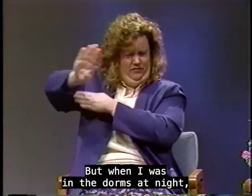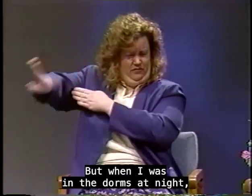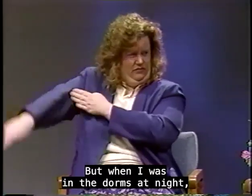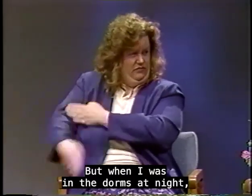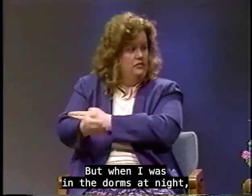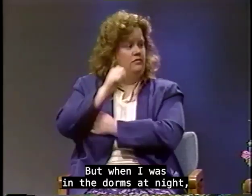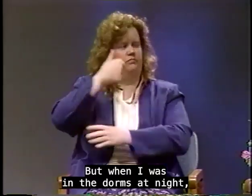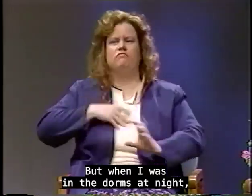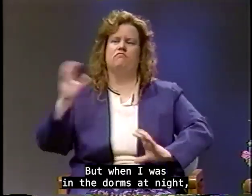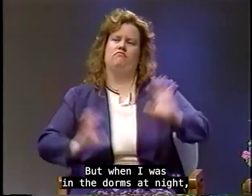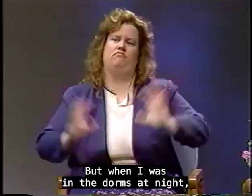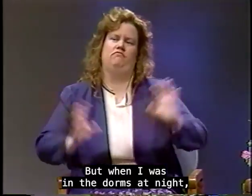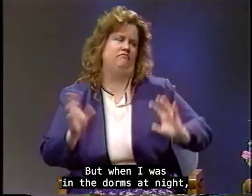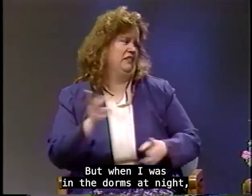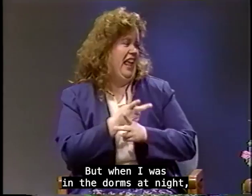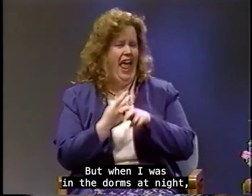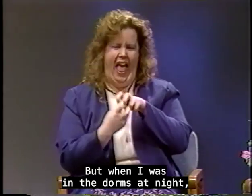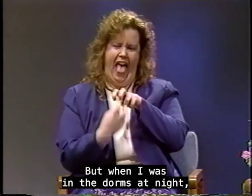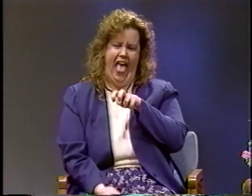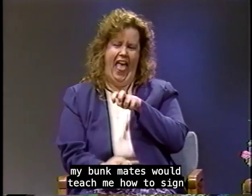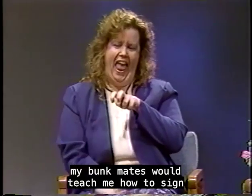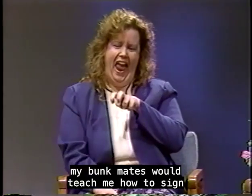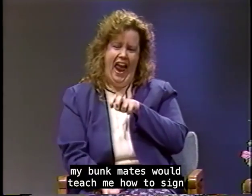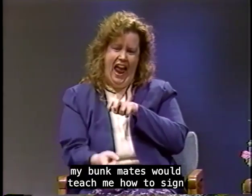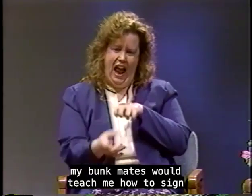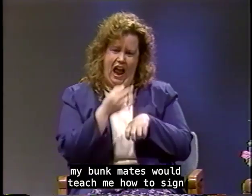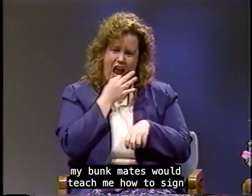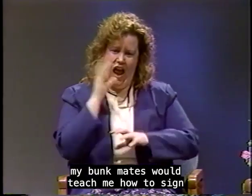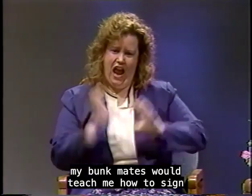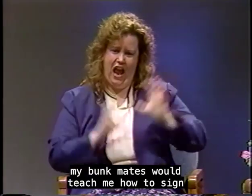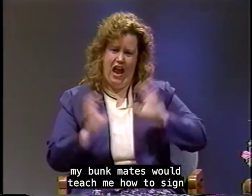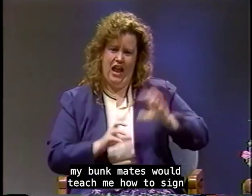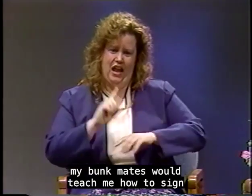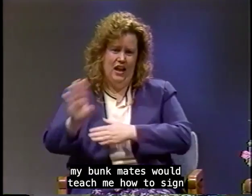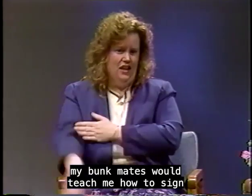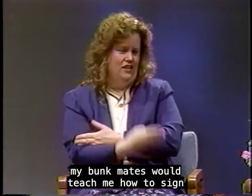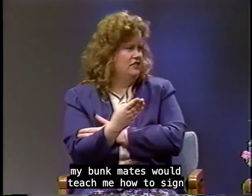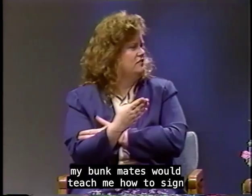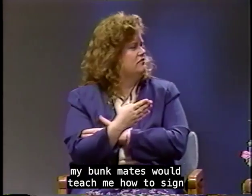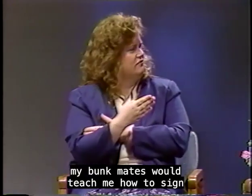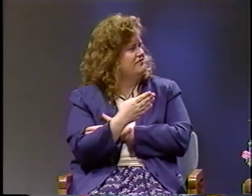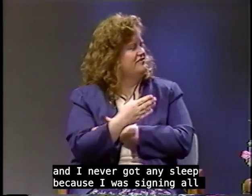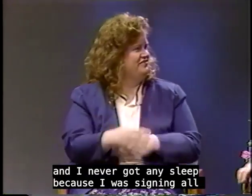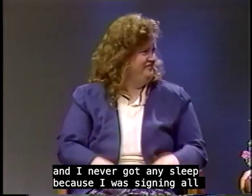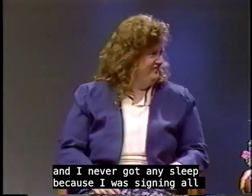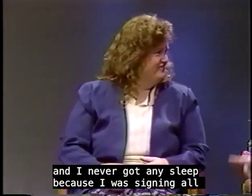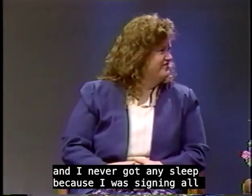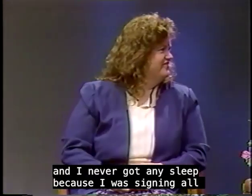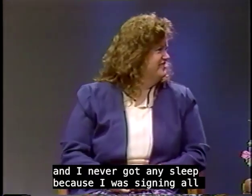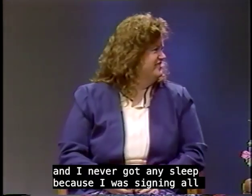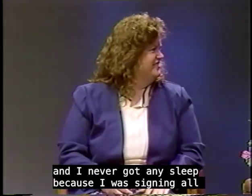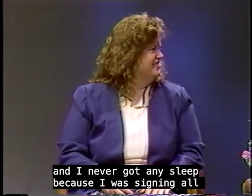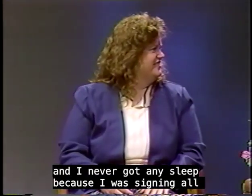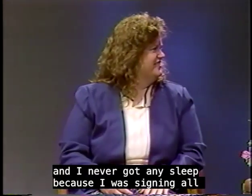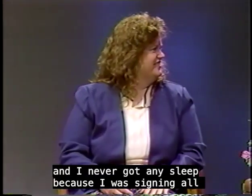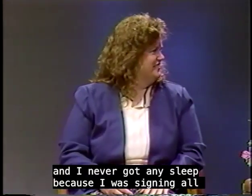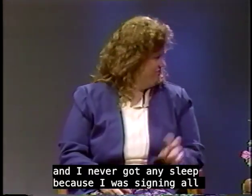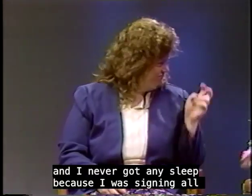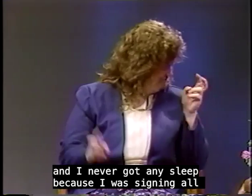But when I was in the dorms at night, my bunkmates would teach me how to sign, and I never got any sleep because I was signing